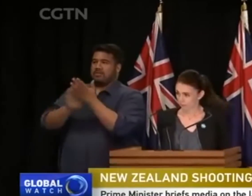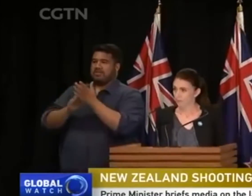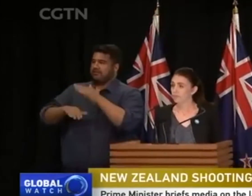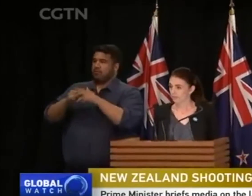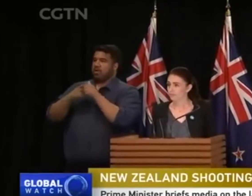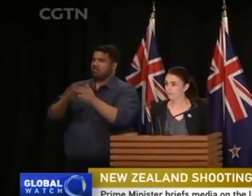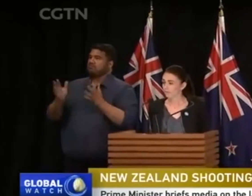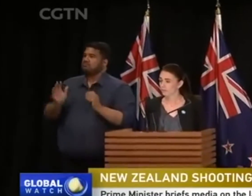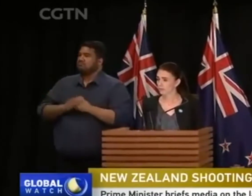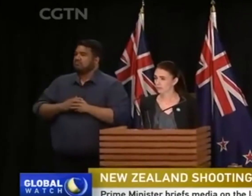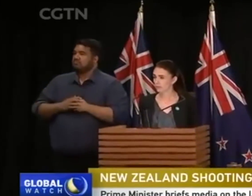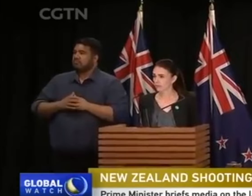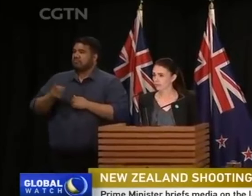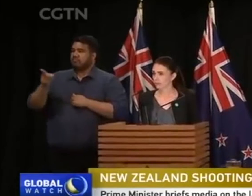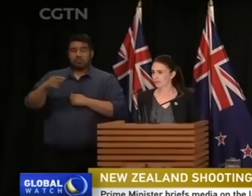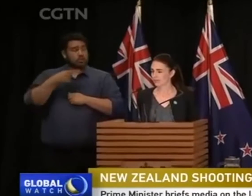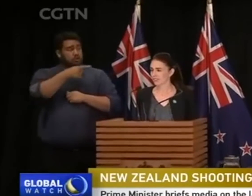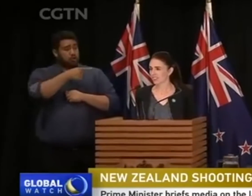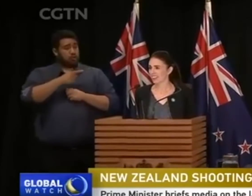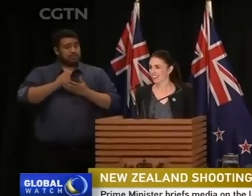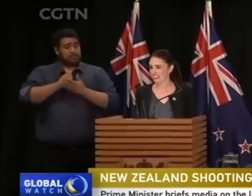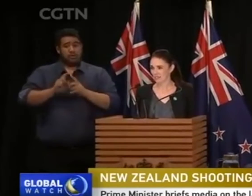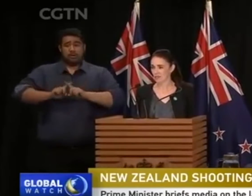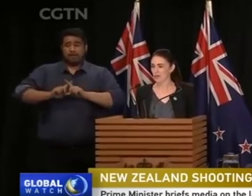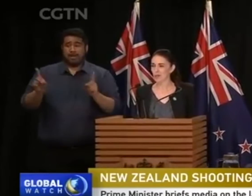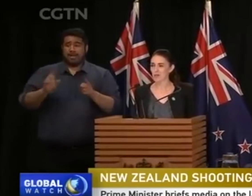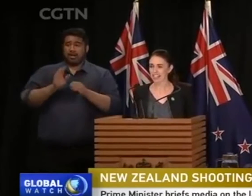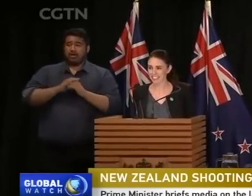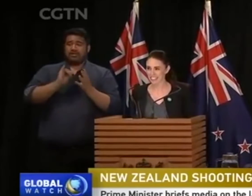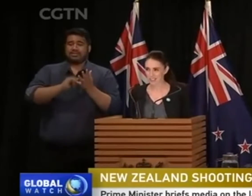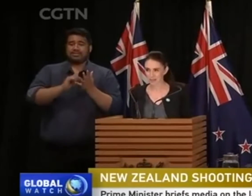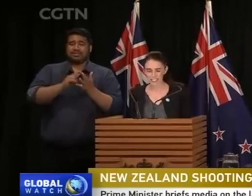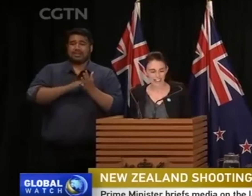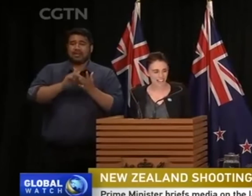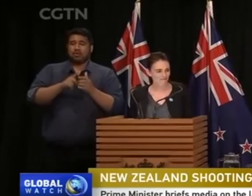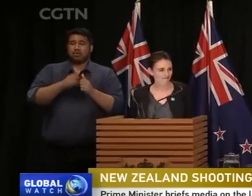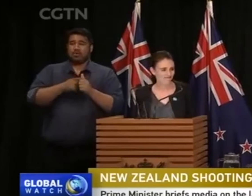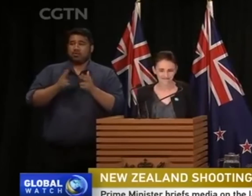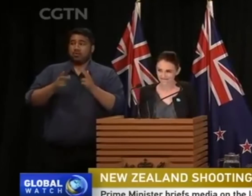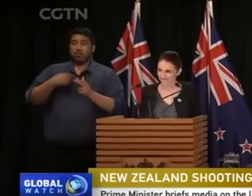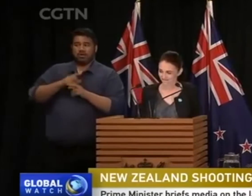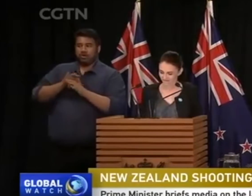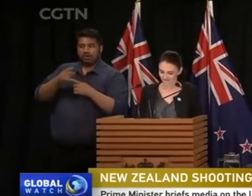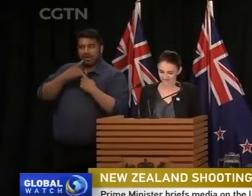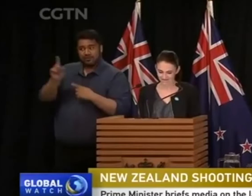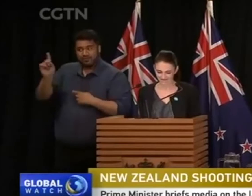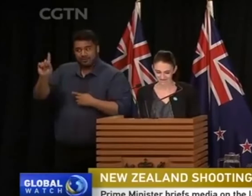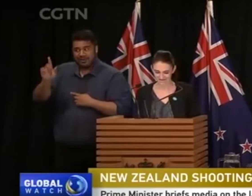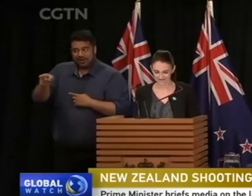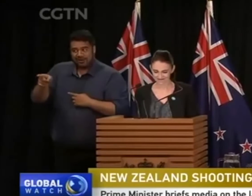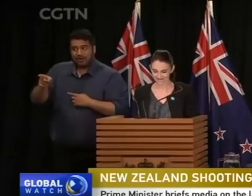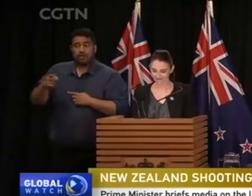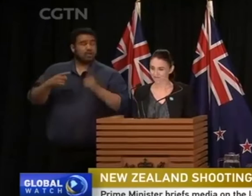answer. Would you support a ban then on semi-automatic weapons? Again, of course, we're not making the announcement today. You didn't hear me. You didn't